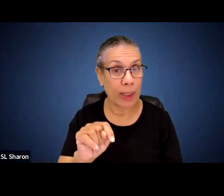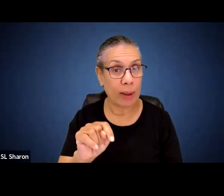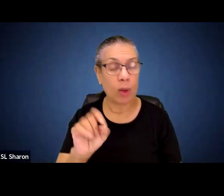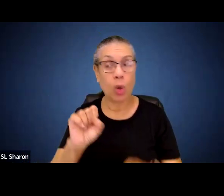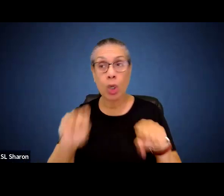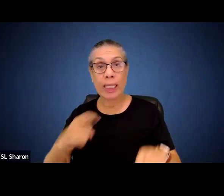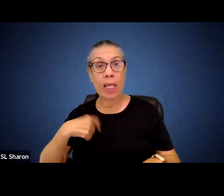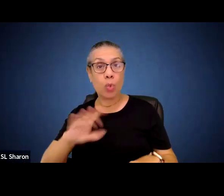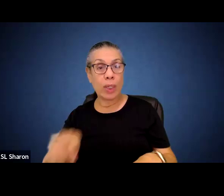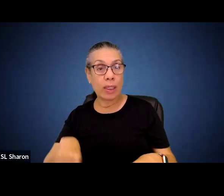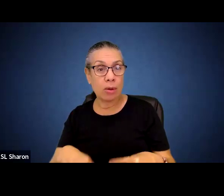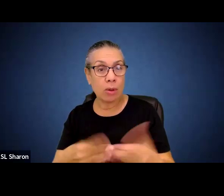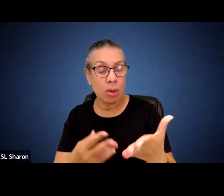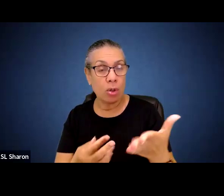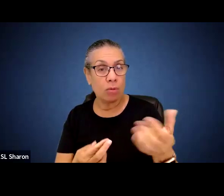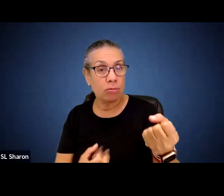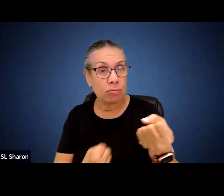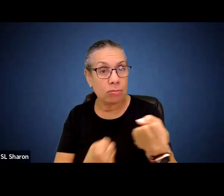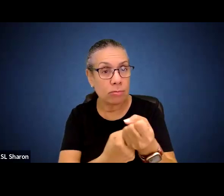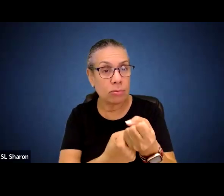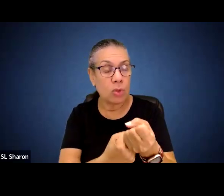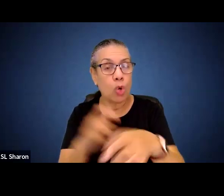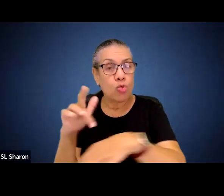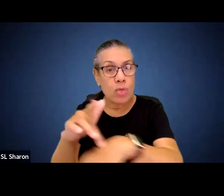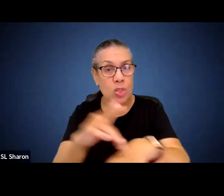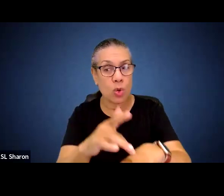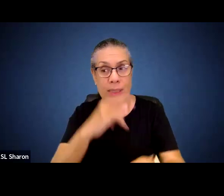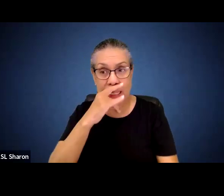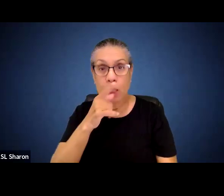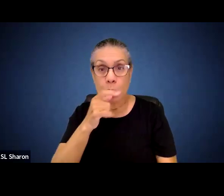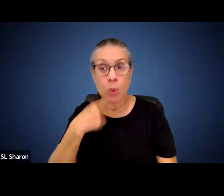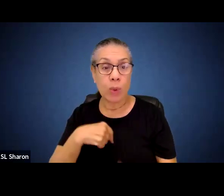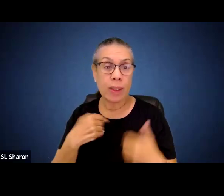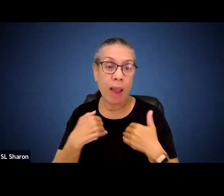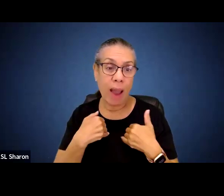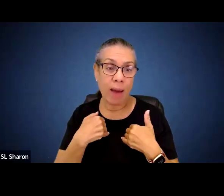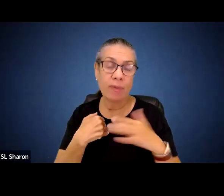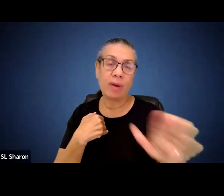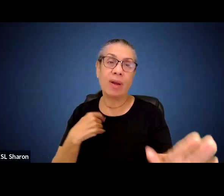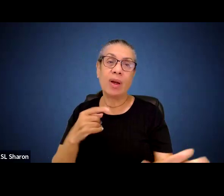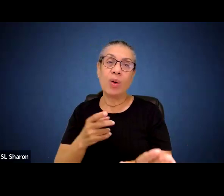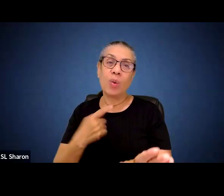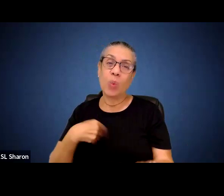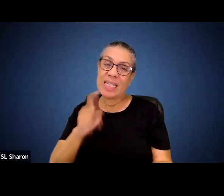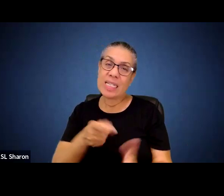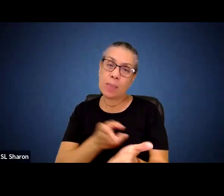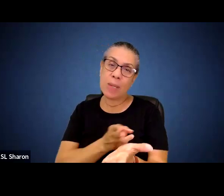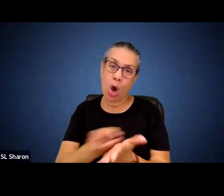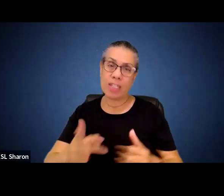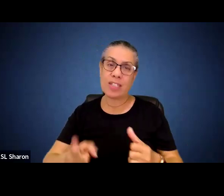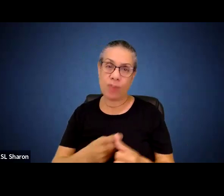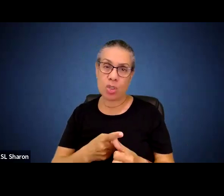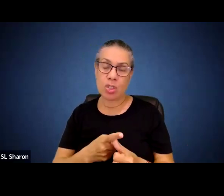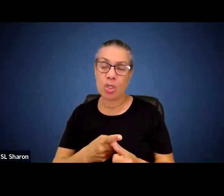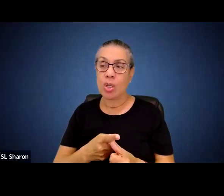in ways that we can really meet the needs of the kids that we have. And I think we have to be honest with ourselves first about